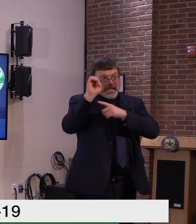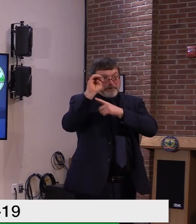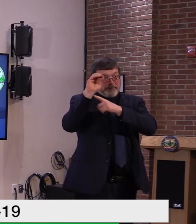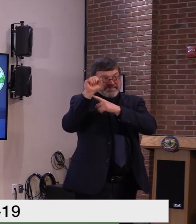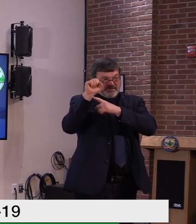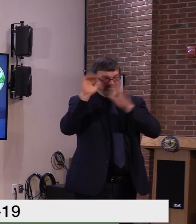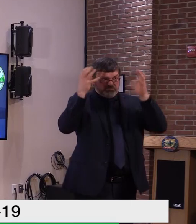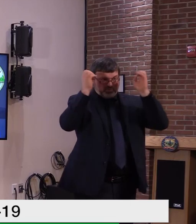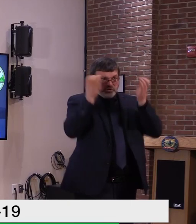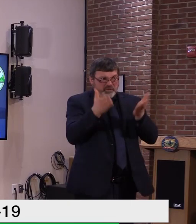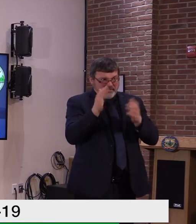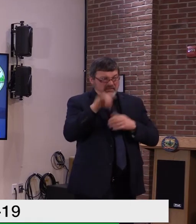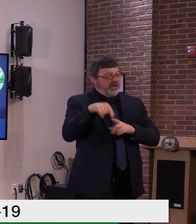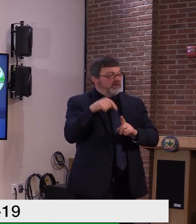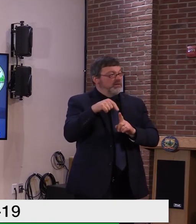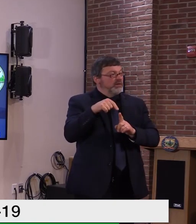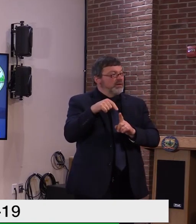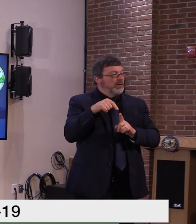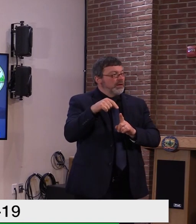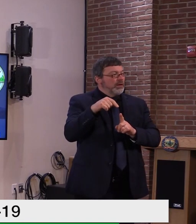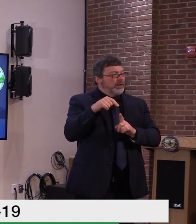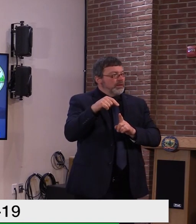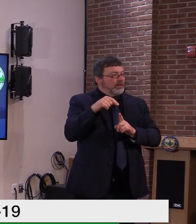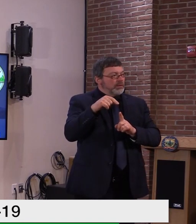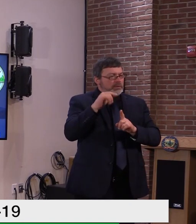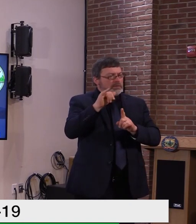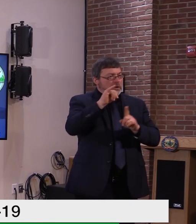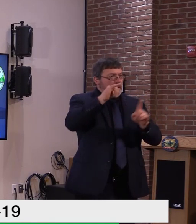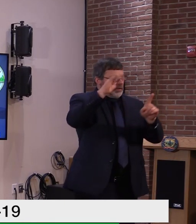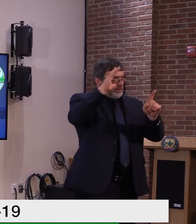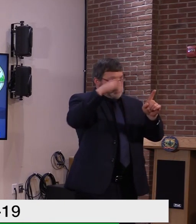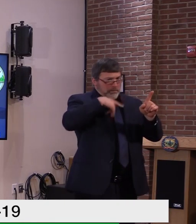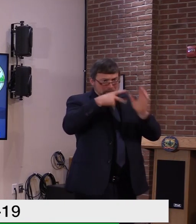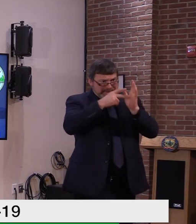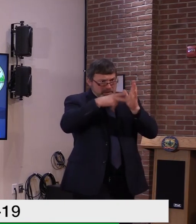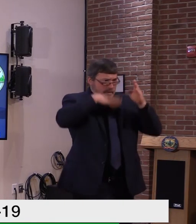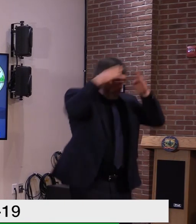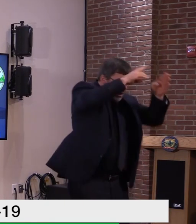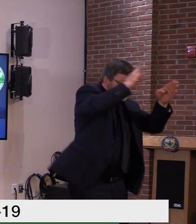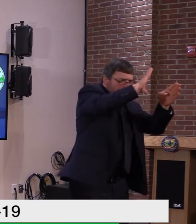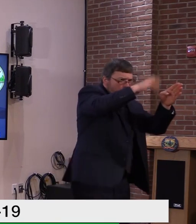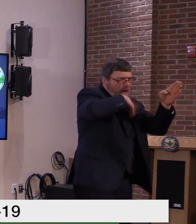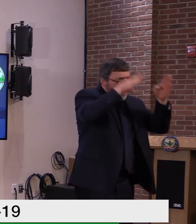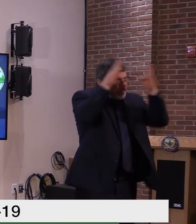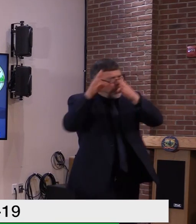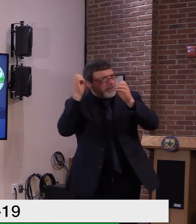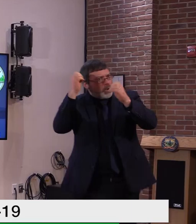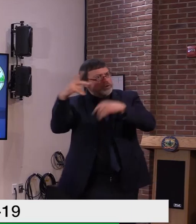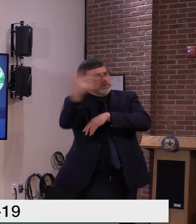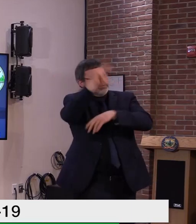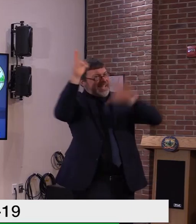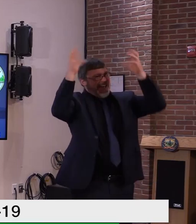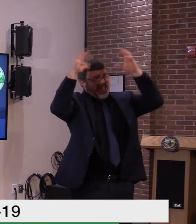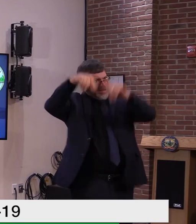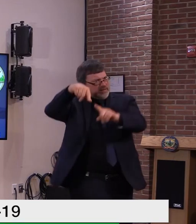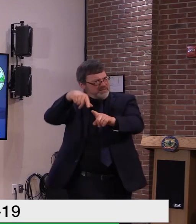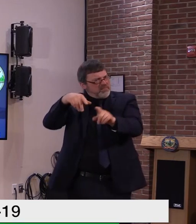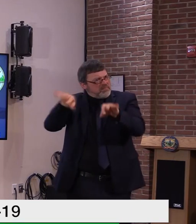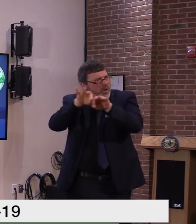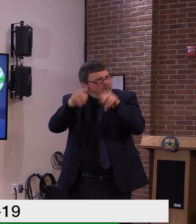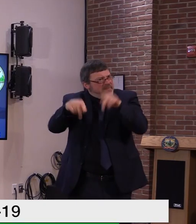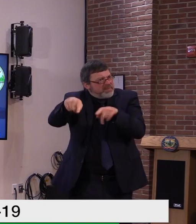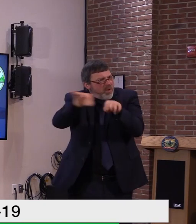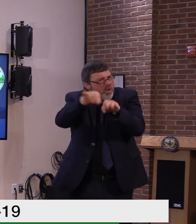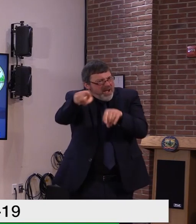vaccines are going outside the walls. But there's more to do, and in January, there's a lot more to do as we get